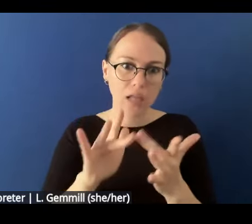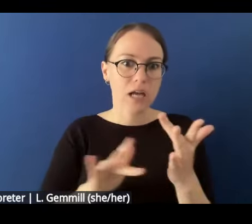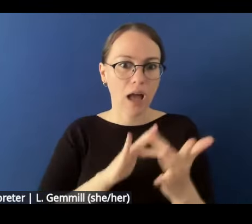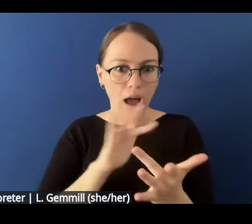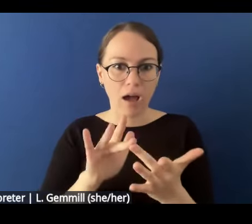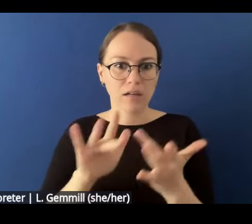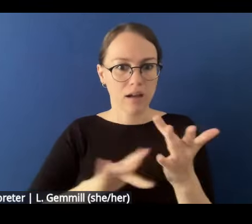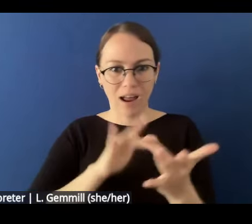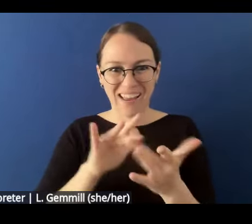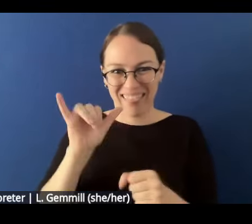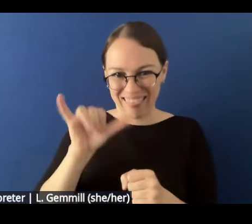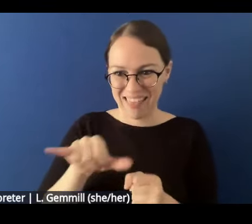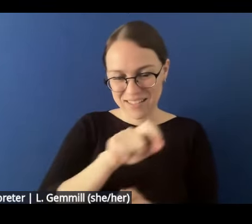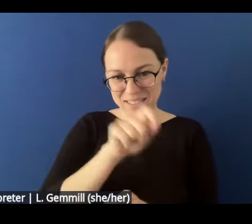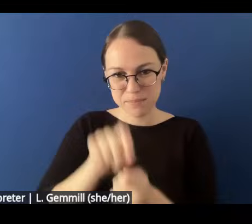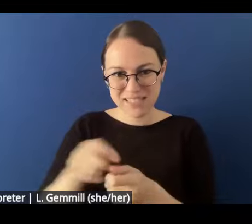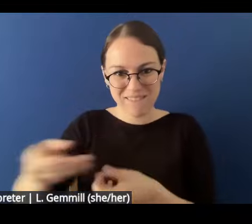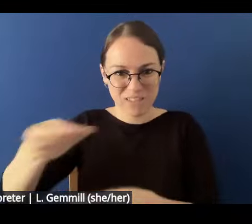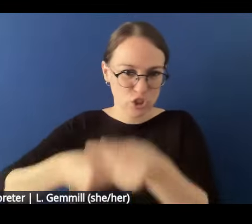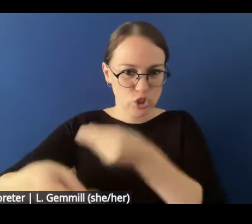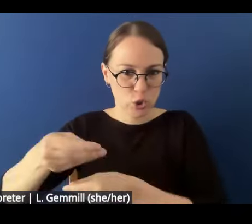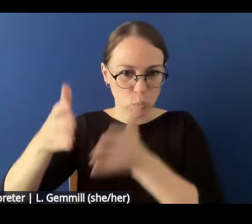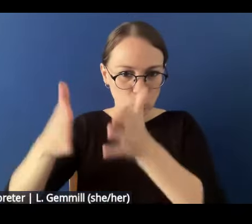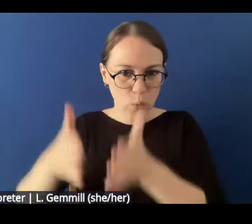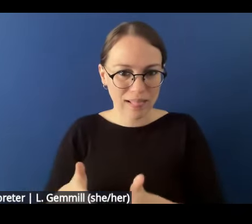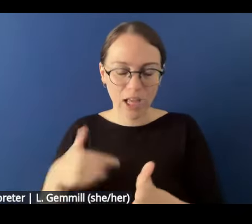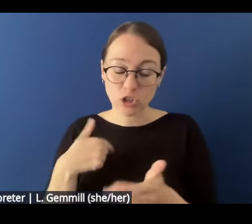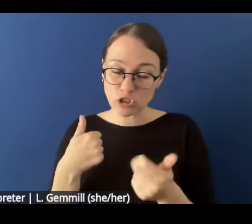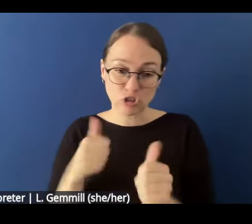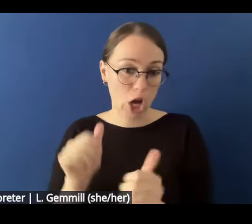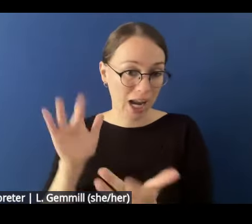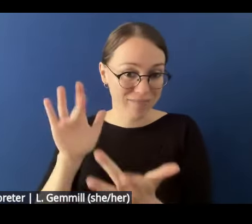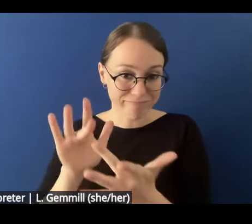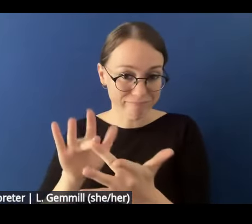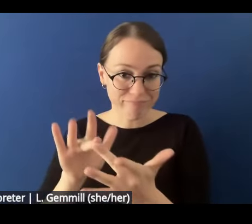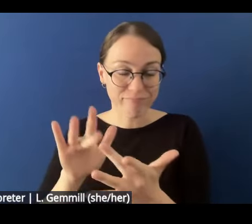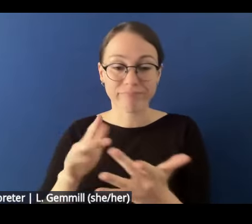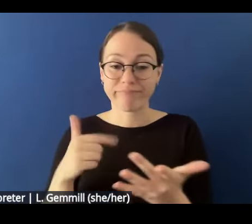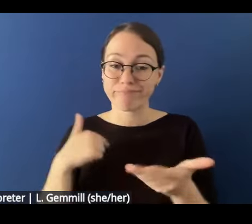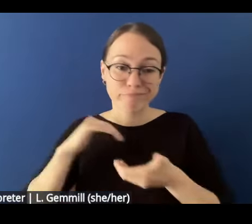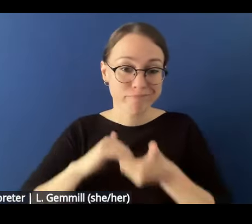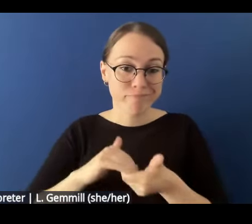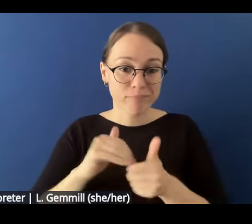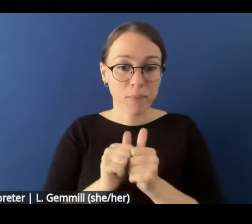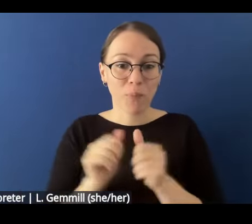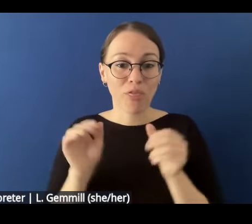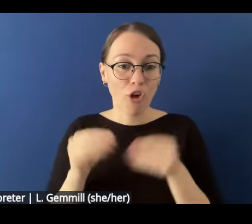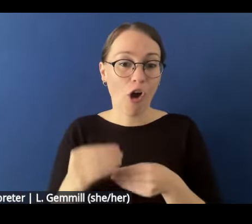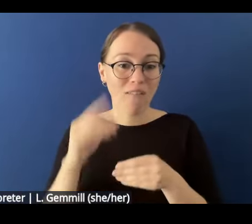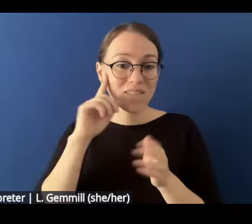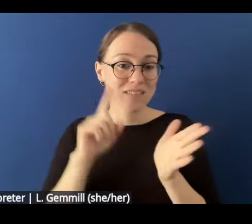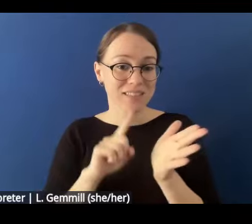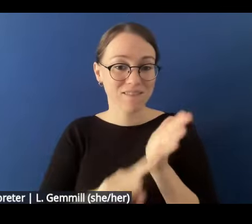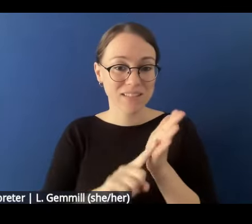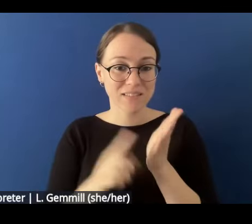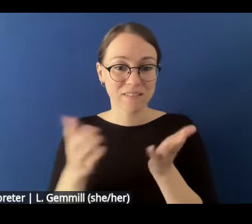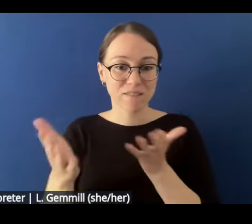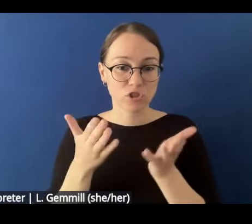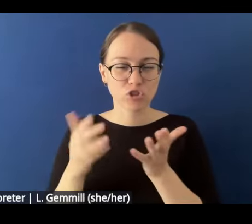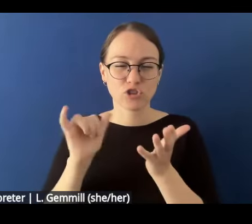specific circulator. We worked with our Office of Investigative Services, which is an internal division within the